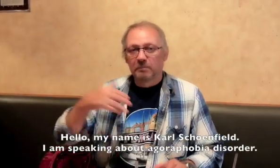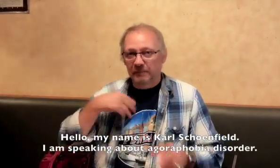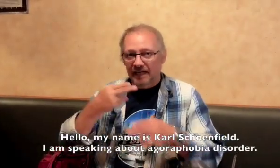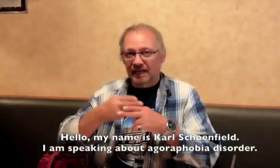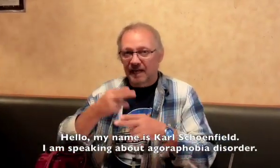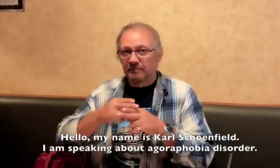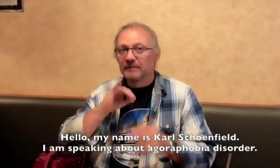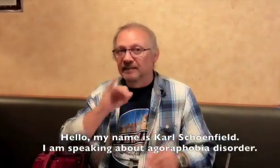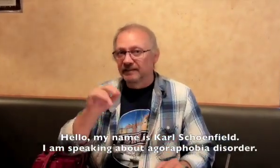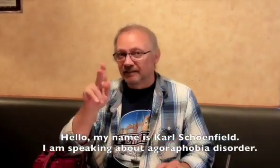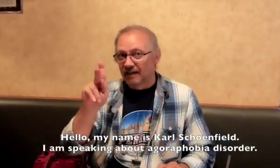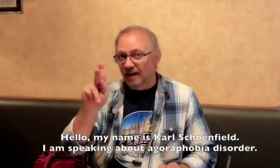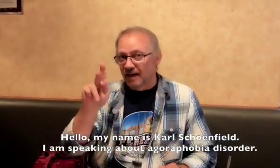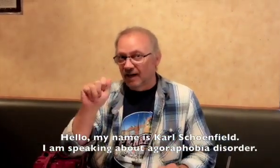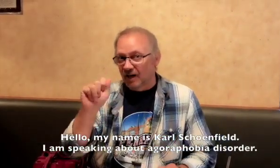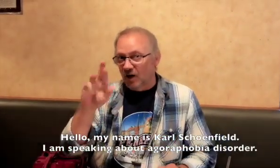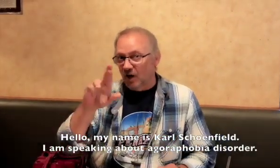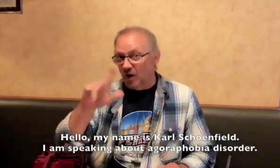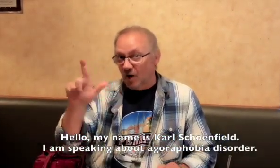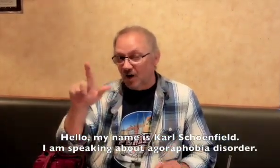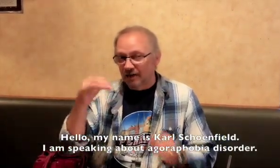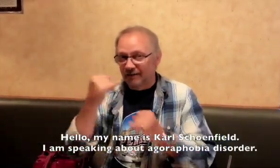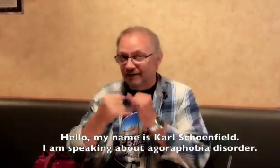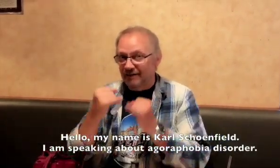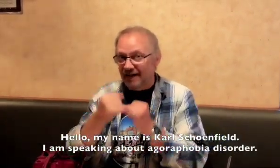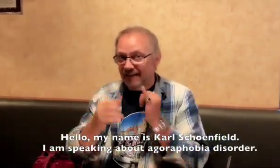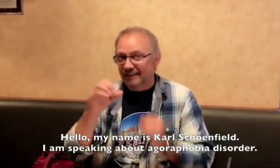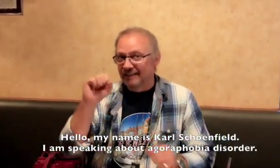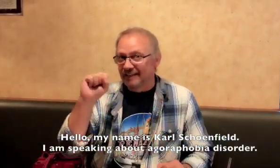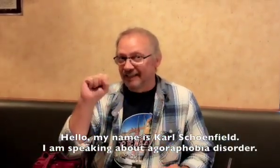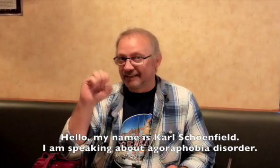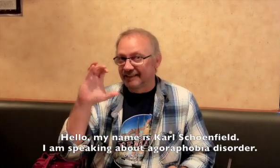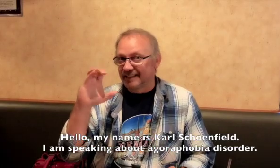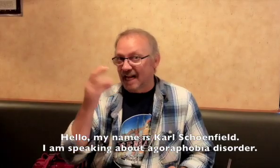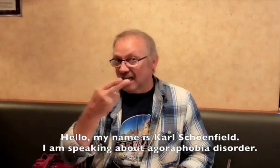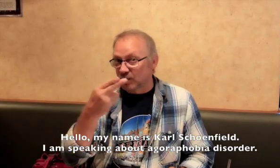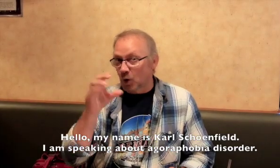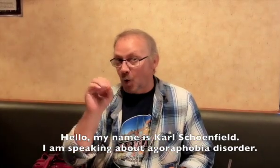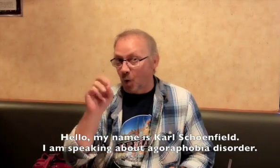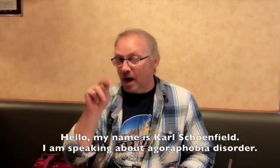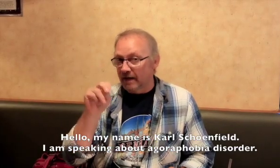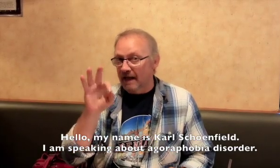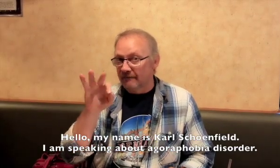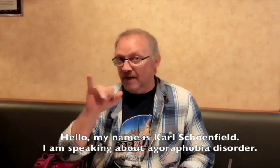Hello, my name is Carl Schoenfield, and I'm speaking about agoraphobia disorder.